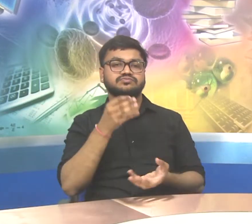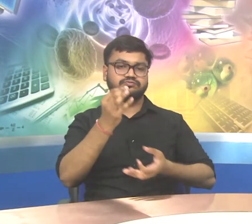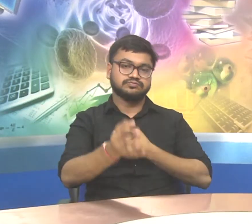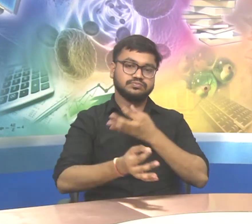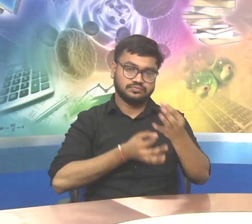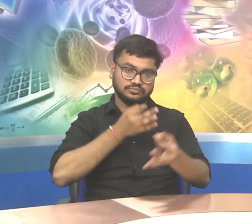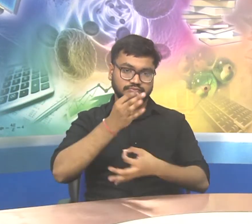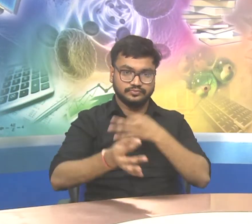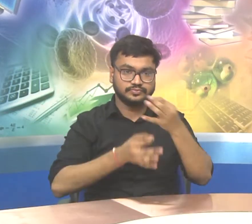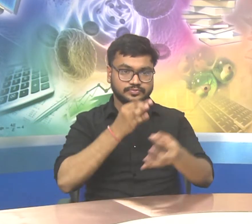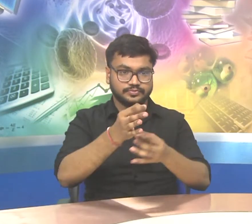begin?